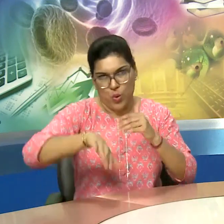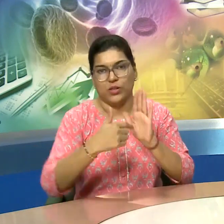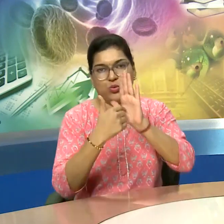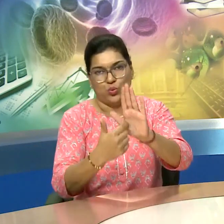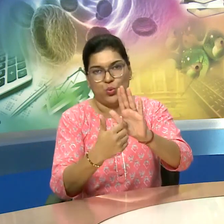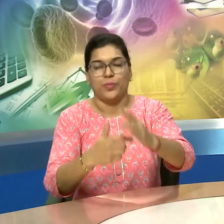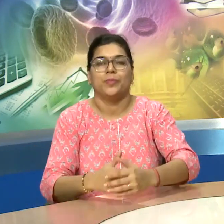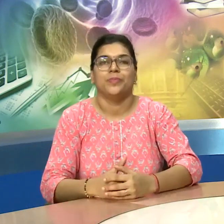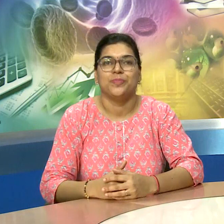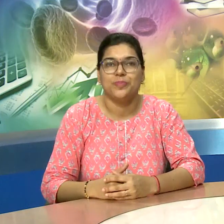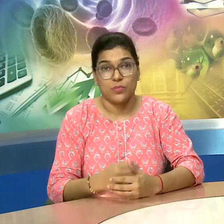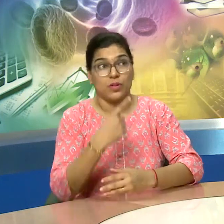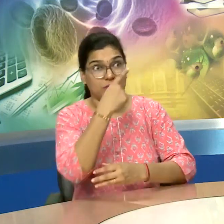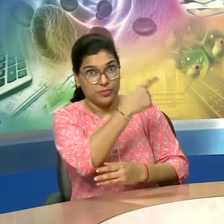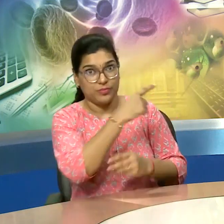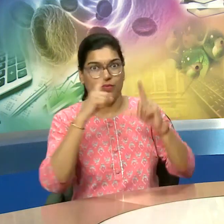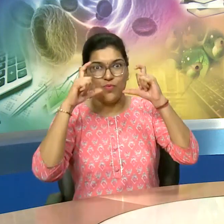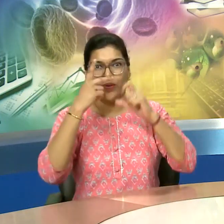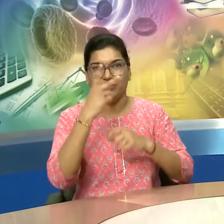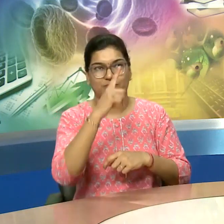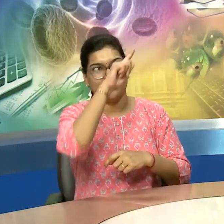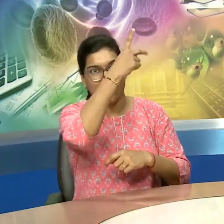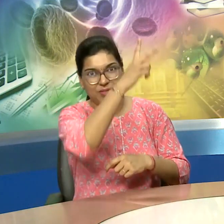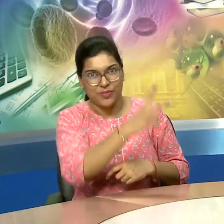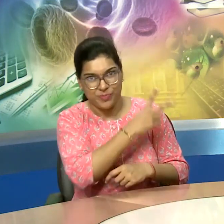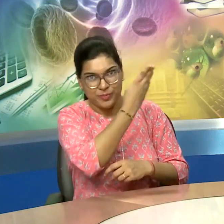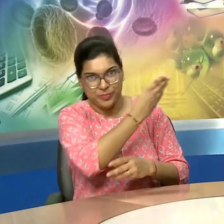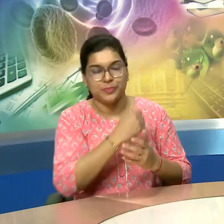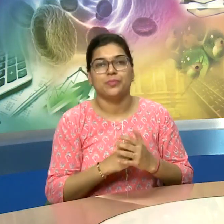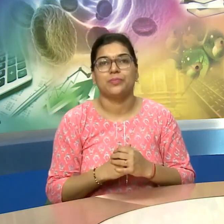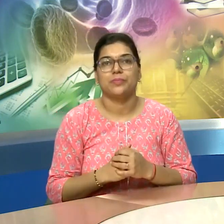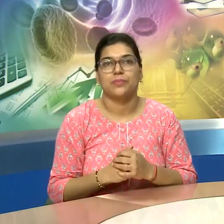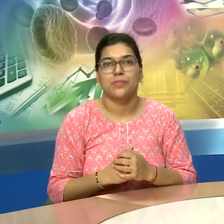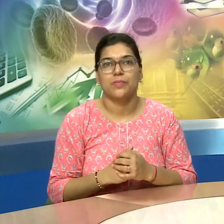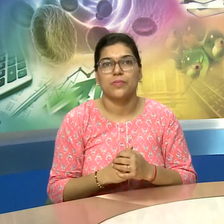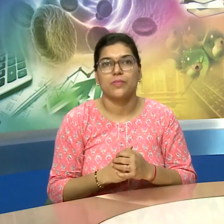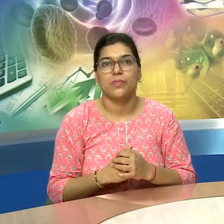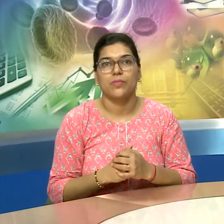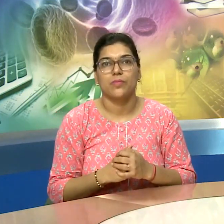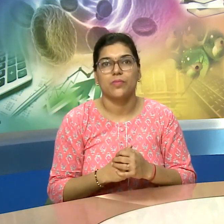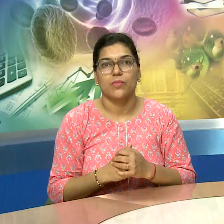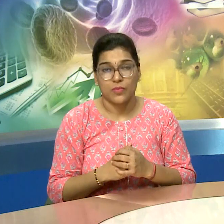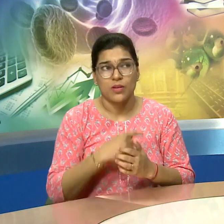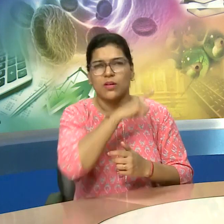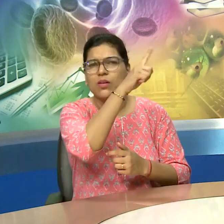we humans do. All these are different activities which we as a human do.